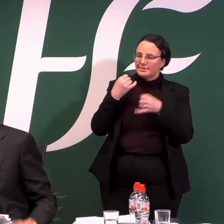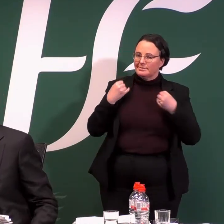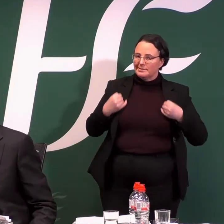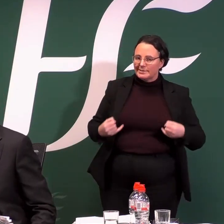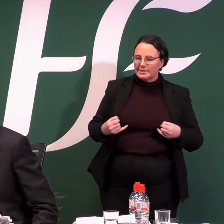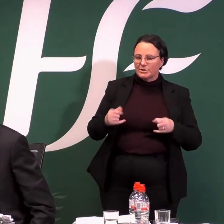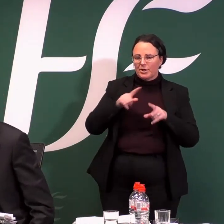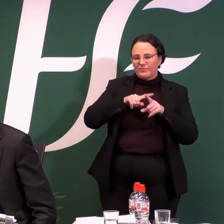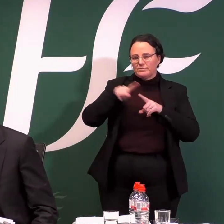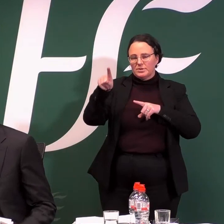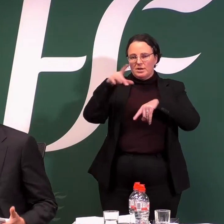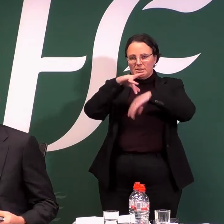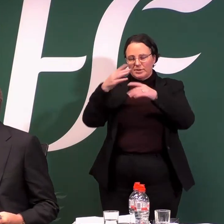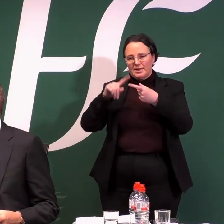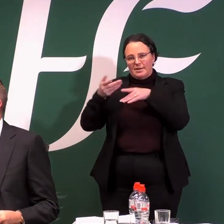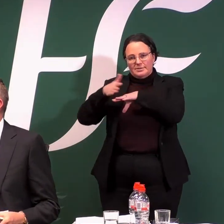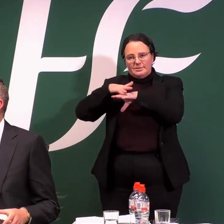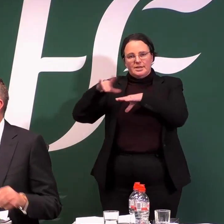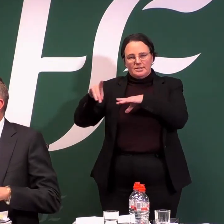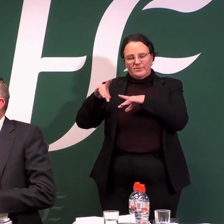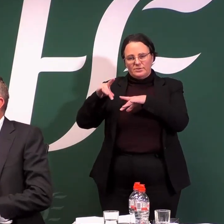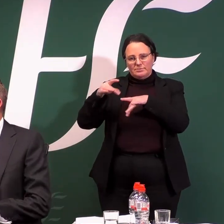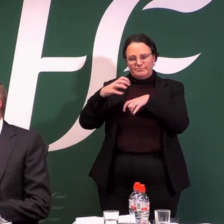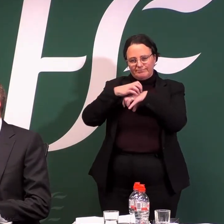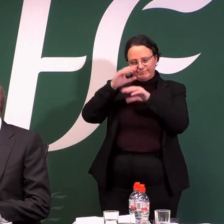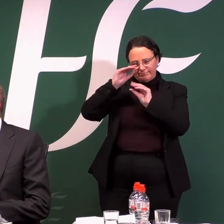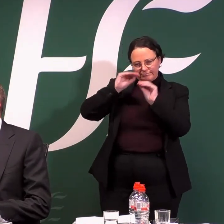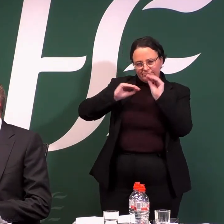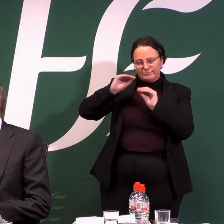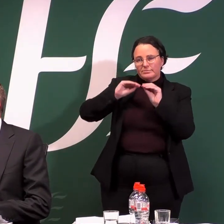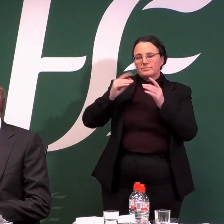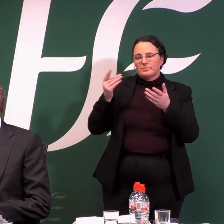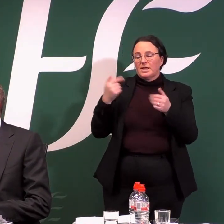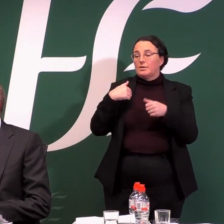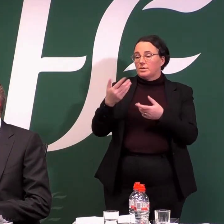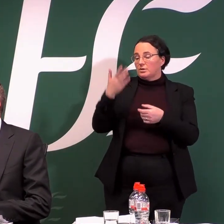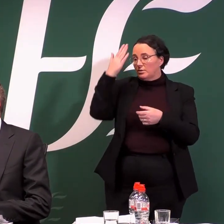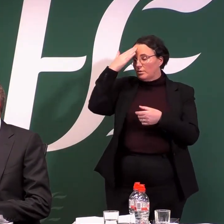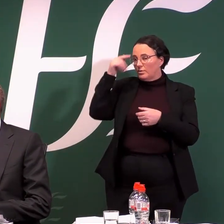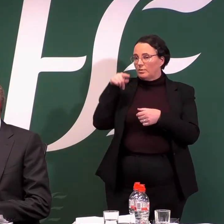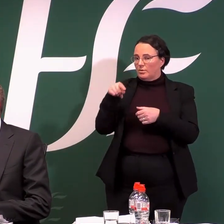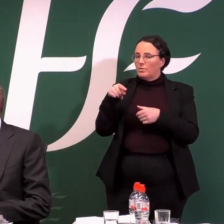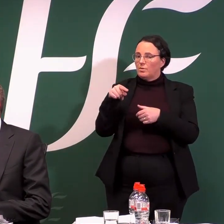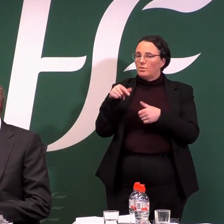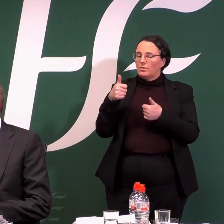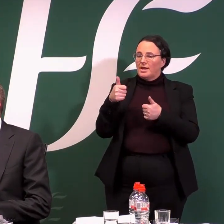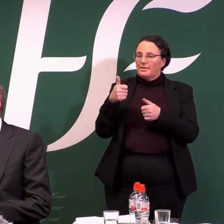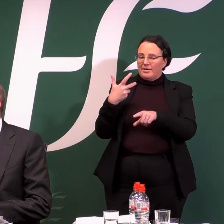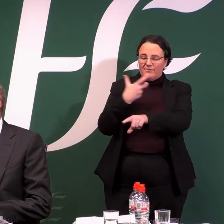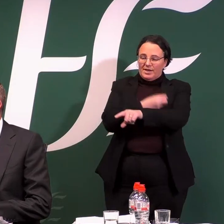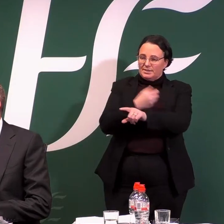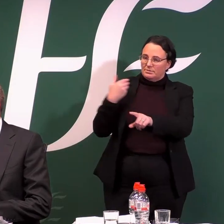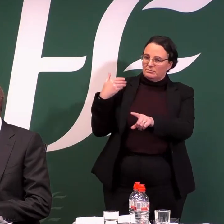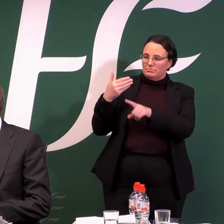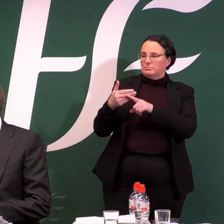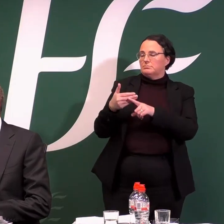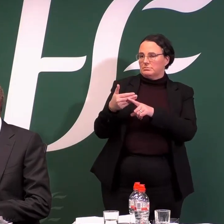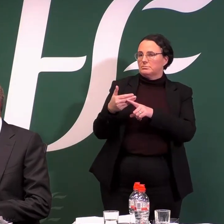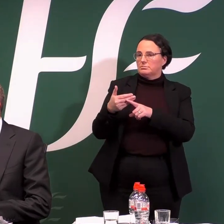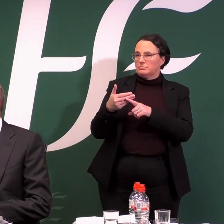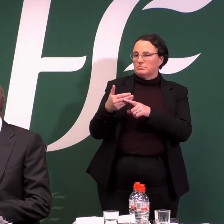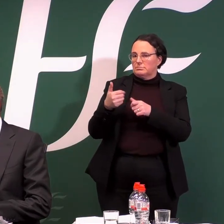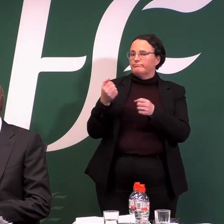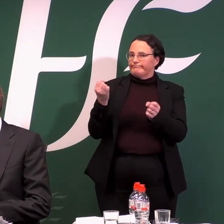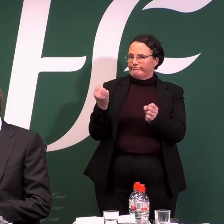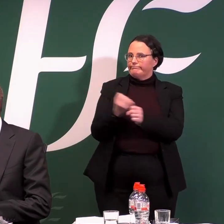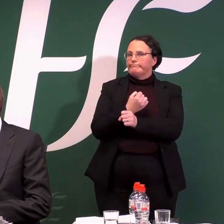but in this case deaths. So it's the estimated. And we know the effectiveness of the vaccines to date has been particularly